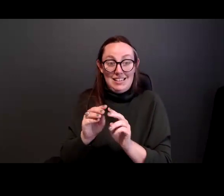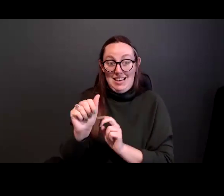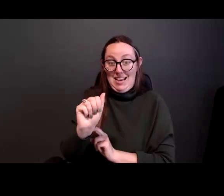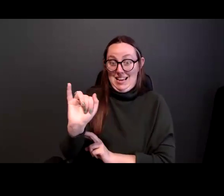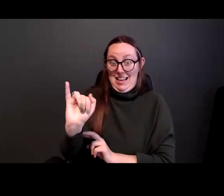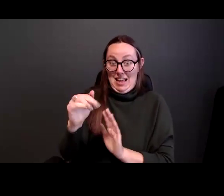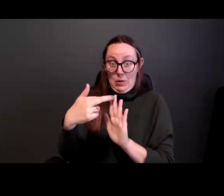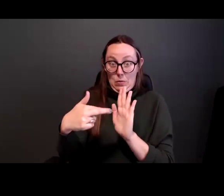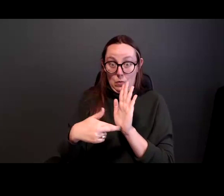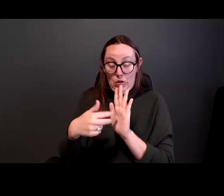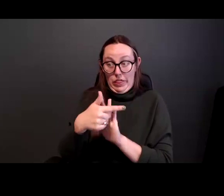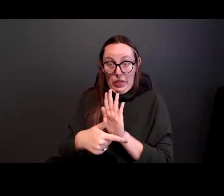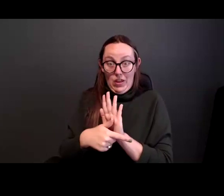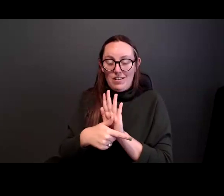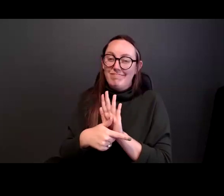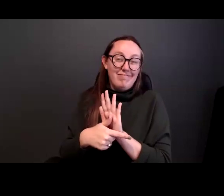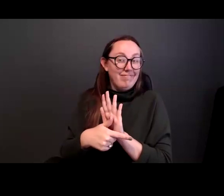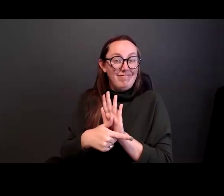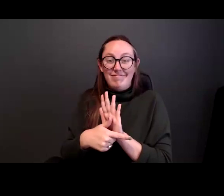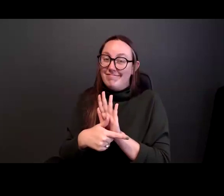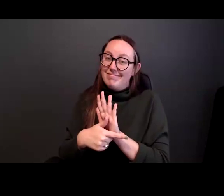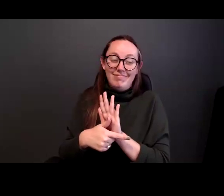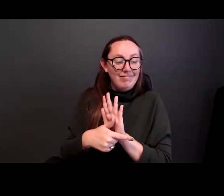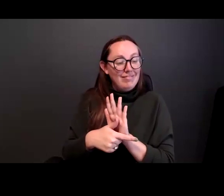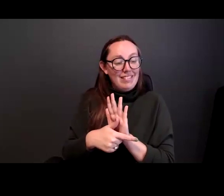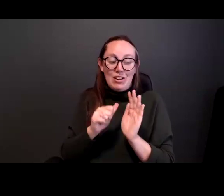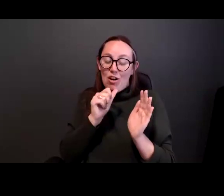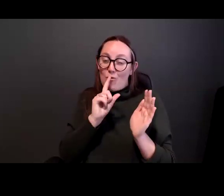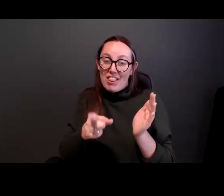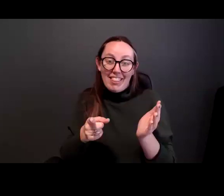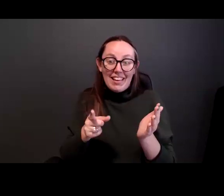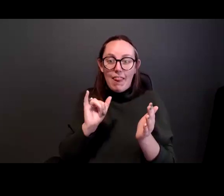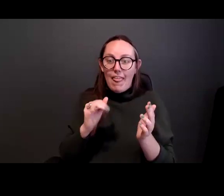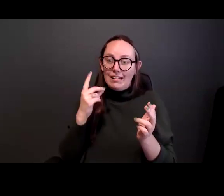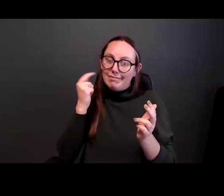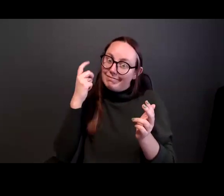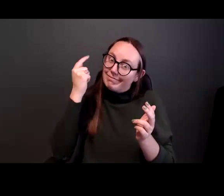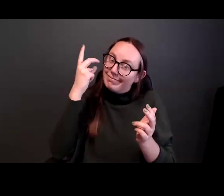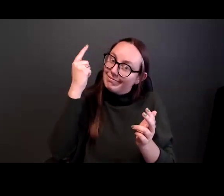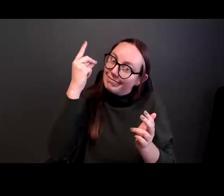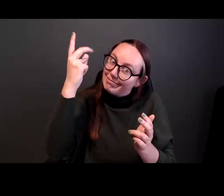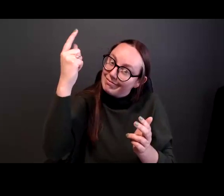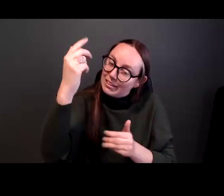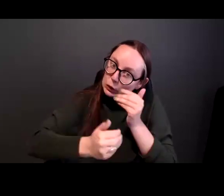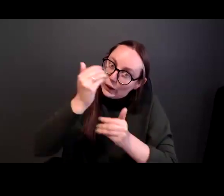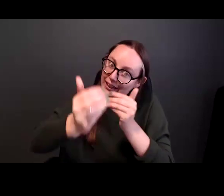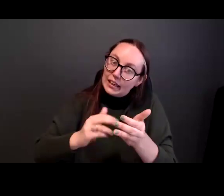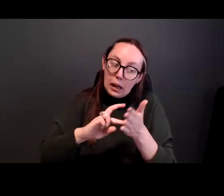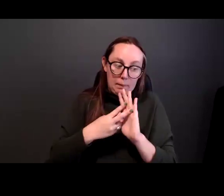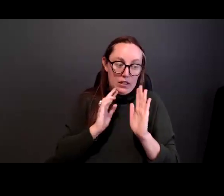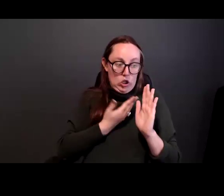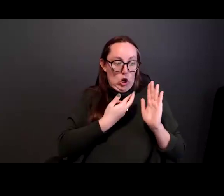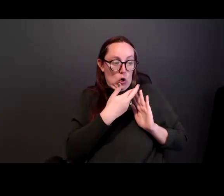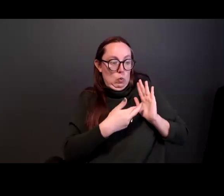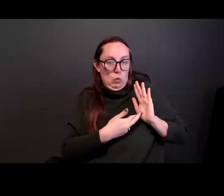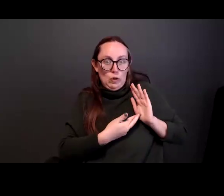to figure that out. It's moving so fast that we cannot keep up with it. And by the time we figure things out,